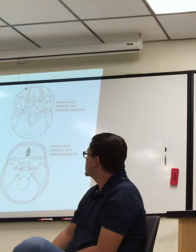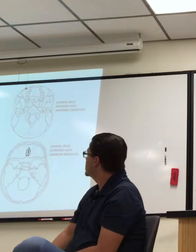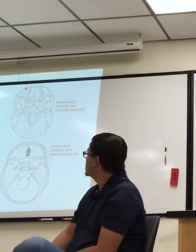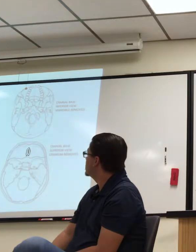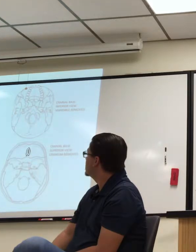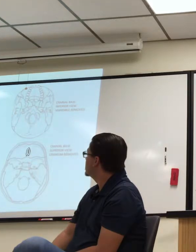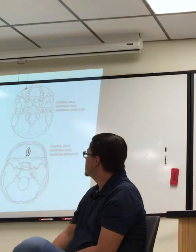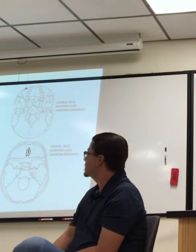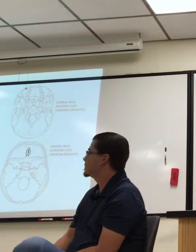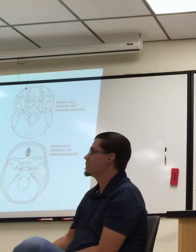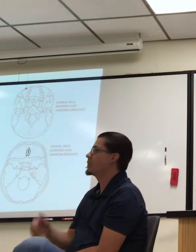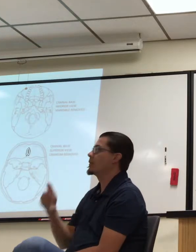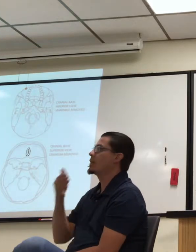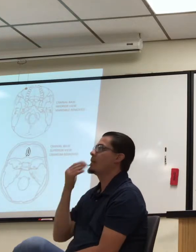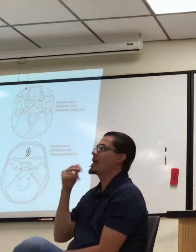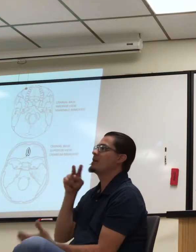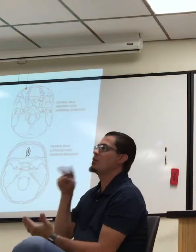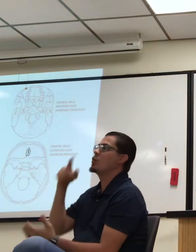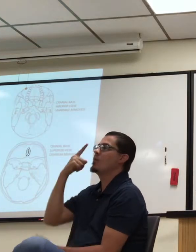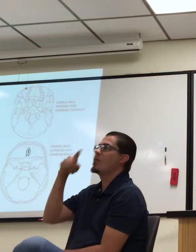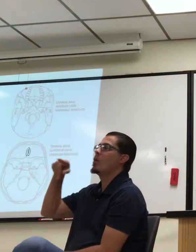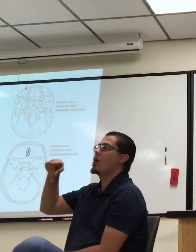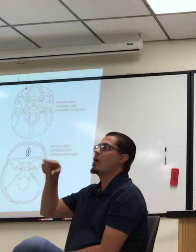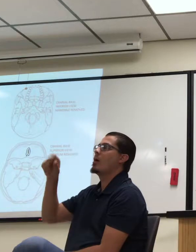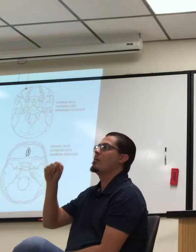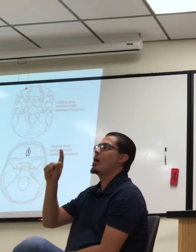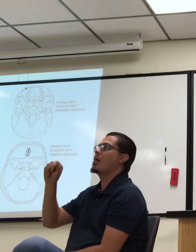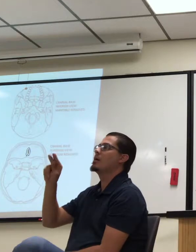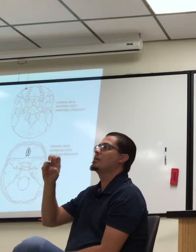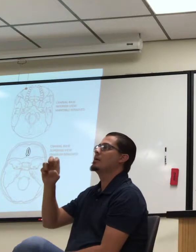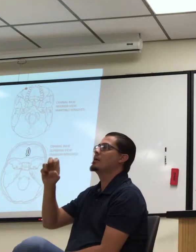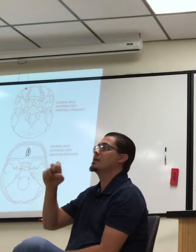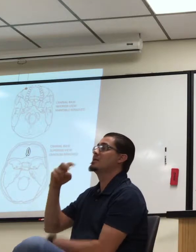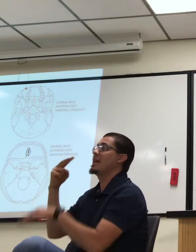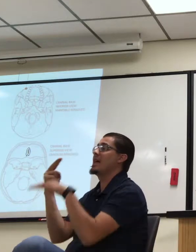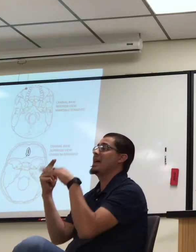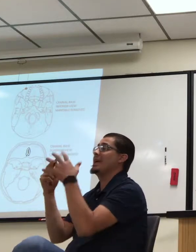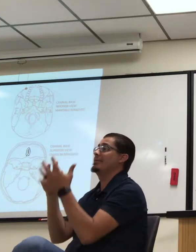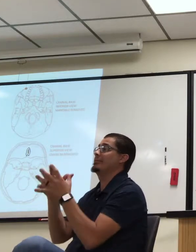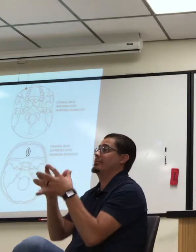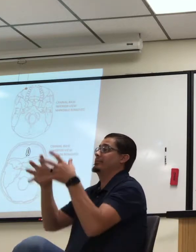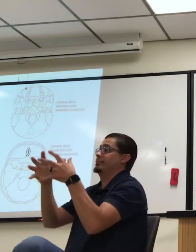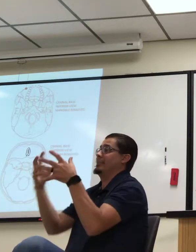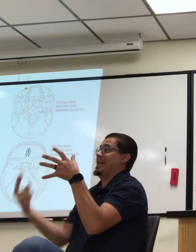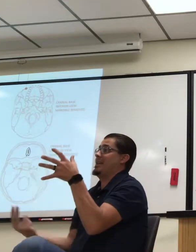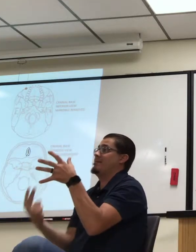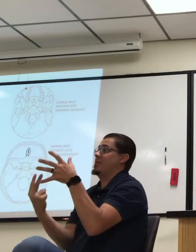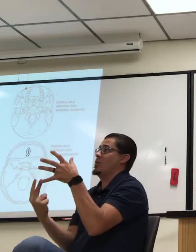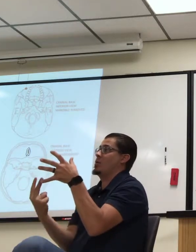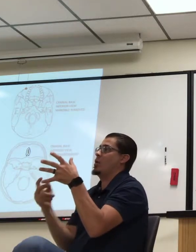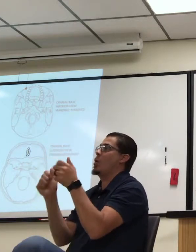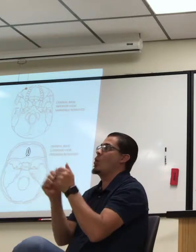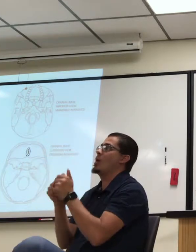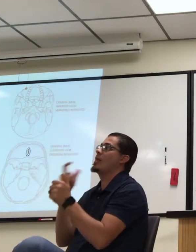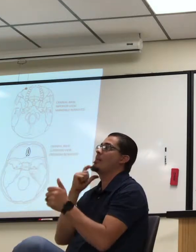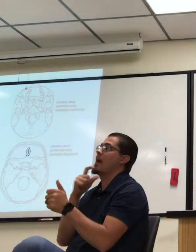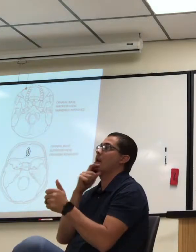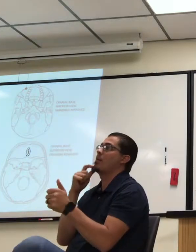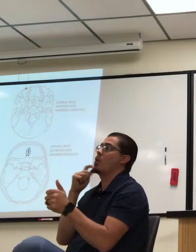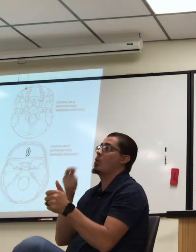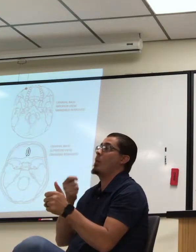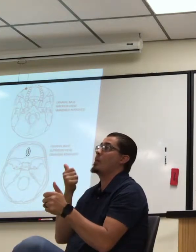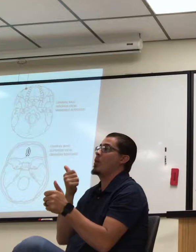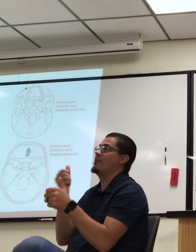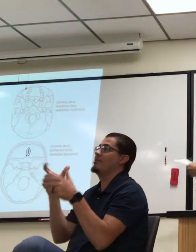for palatine is the inferior view, mandible removed of the